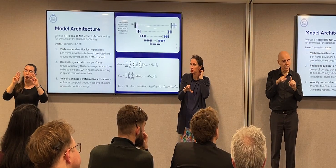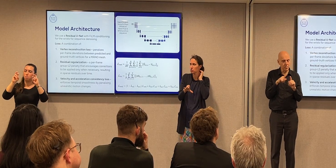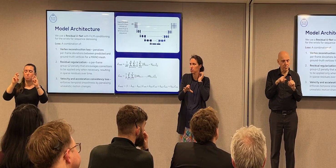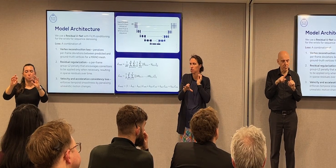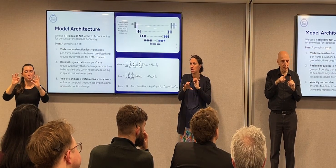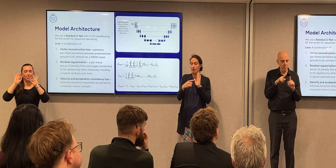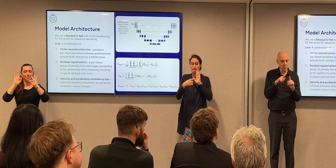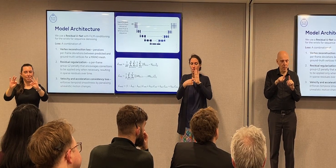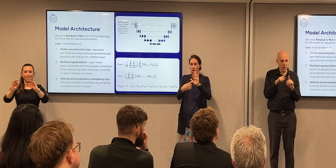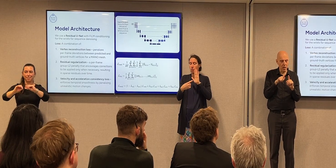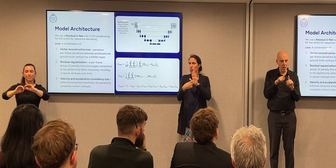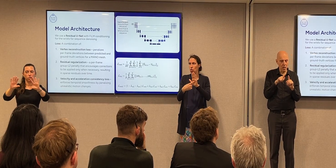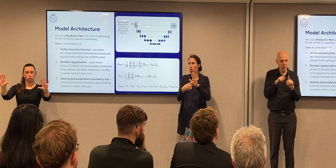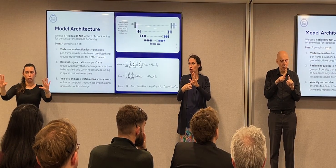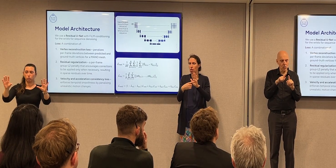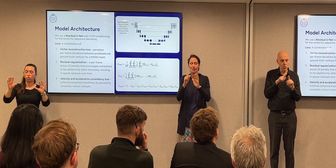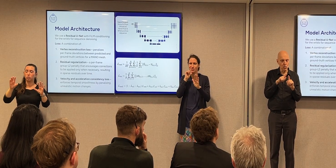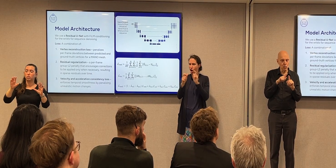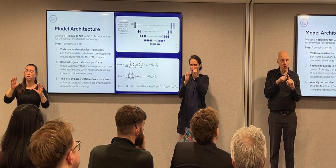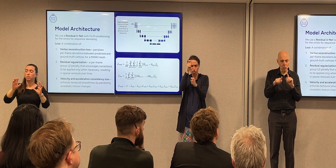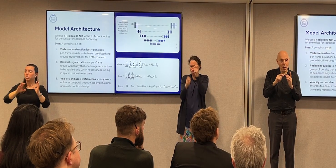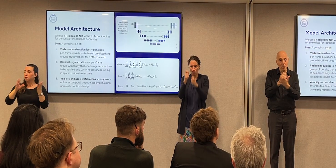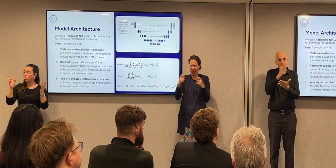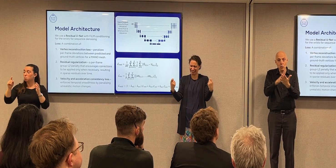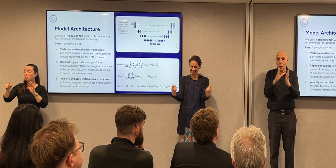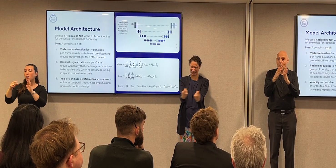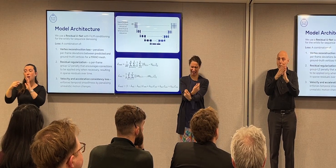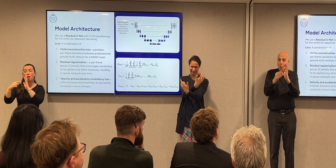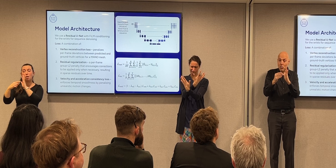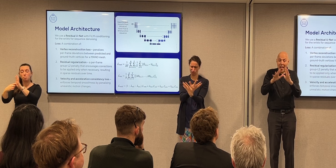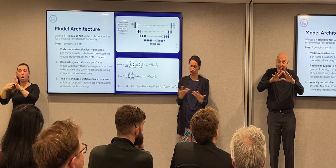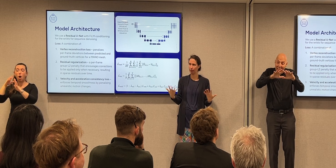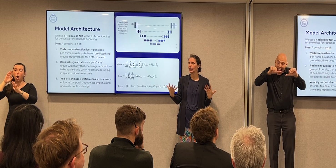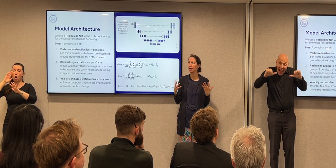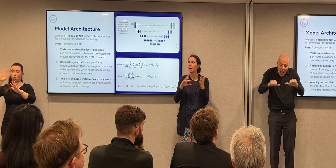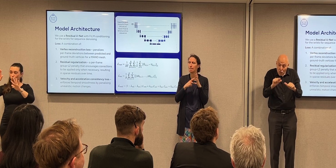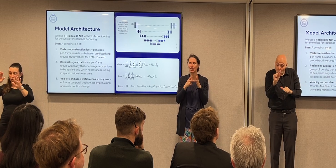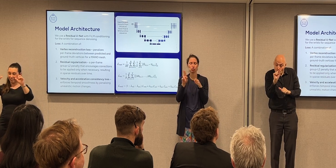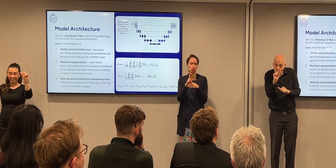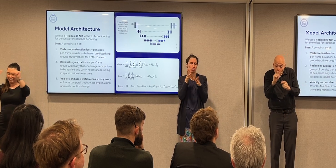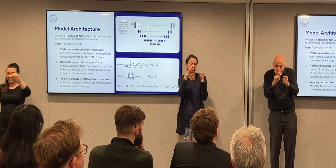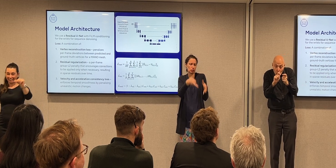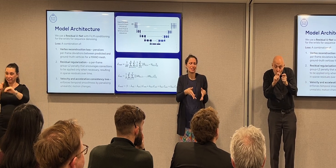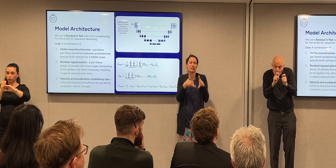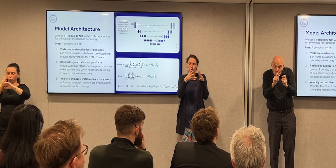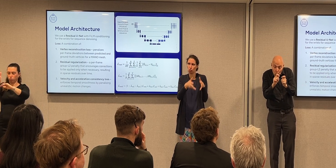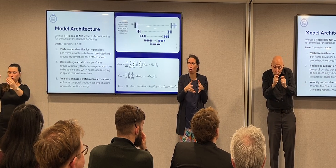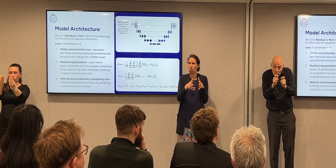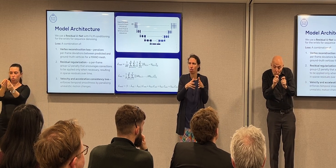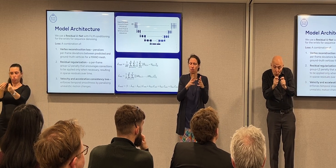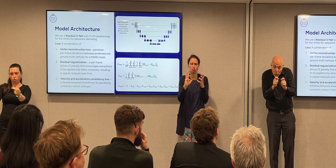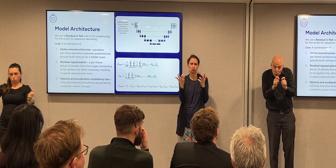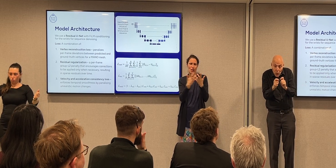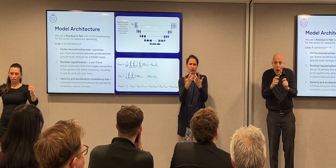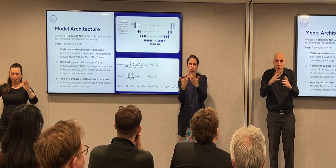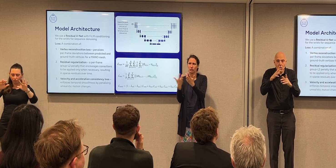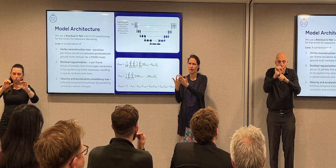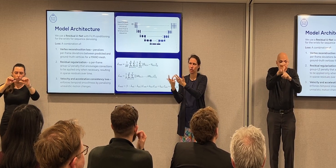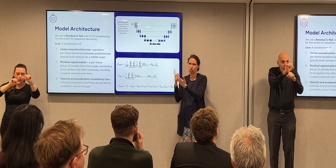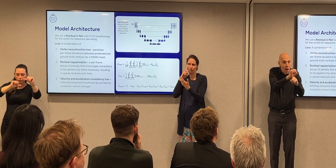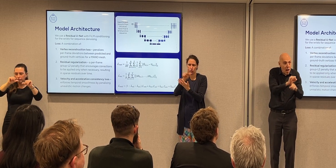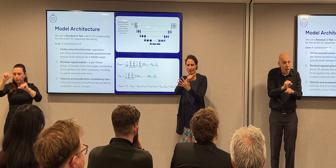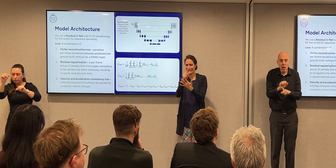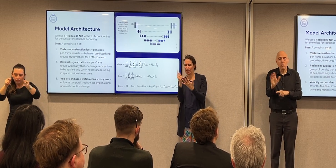that the model is not correcting everything. So we use residual regularization on the sequence, and we